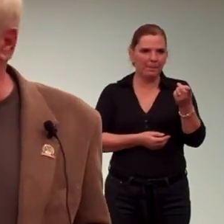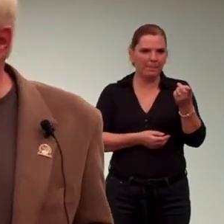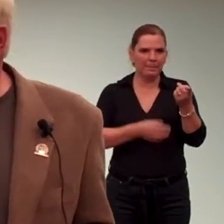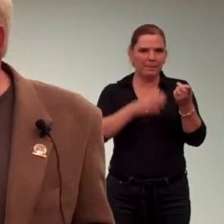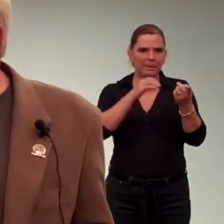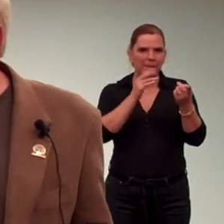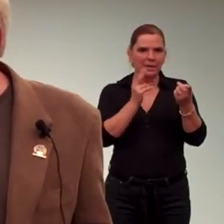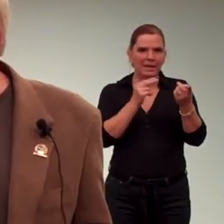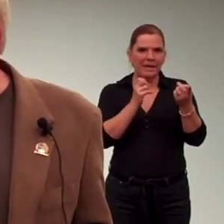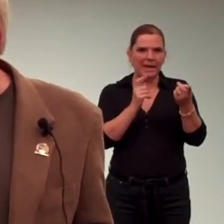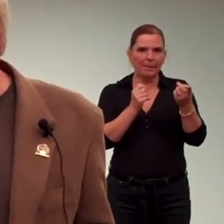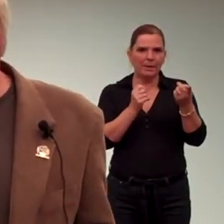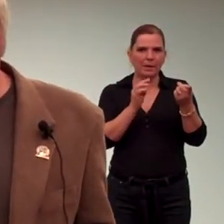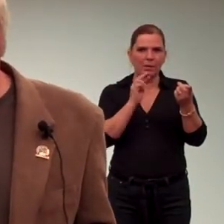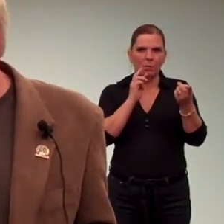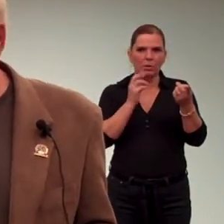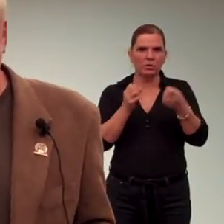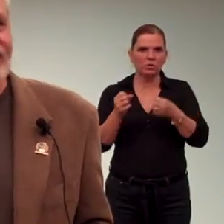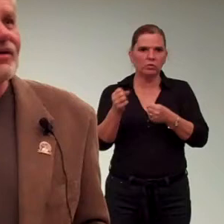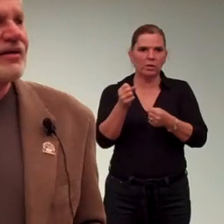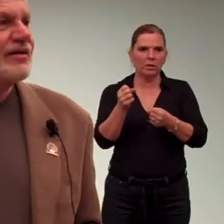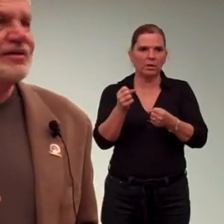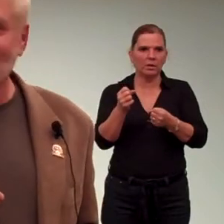Cabinet shop on Water Street.